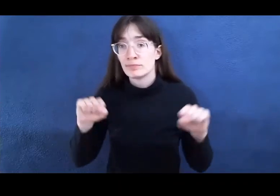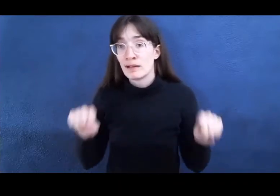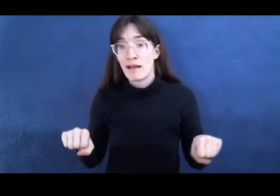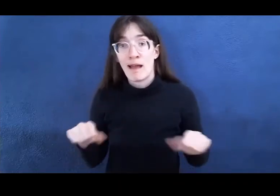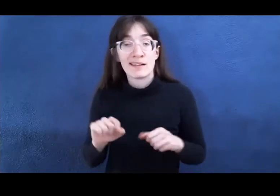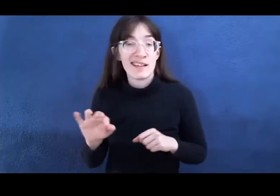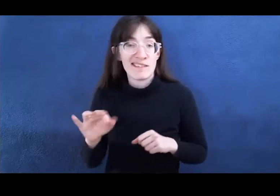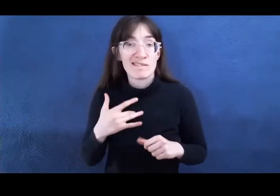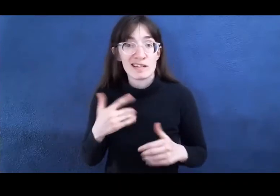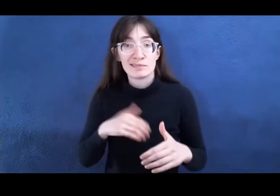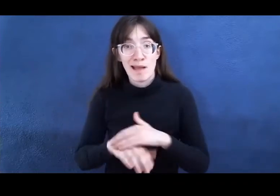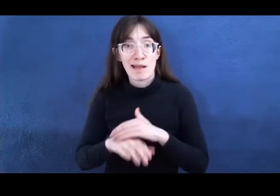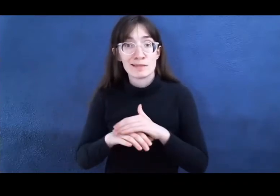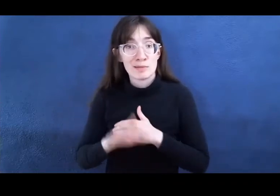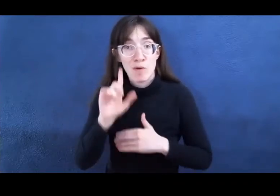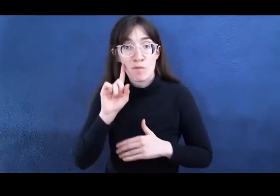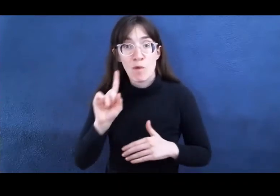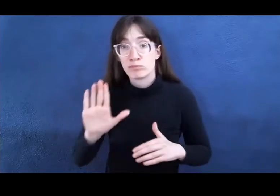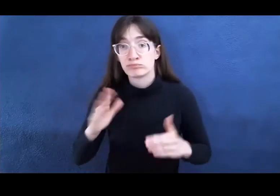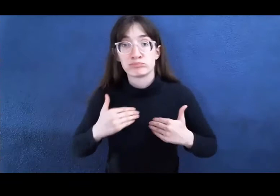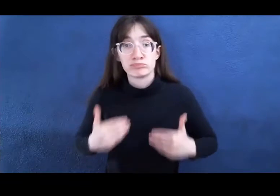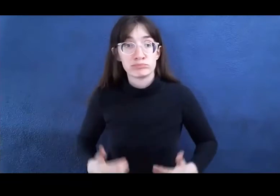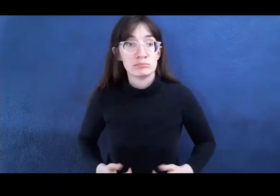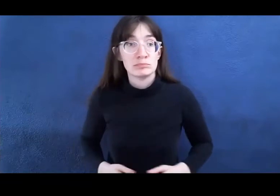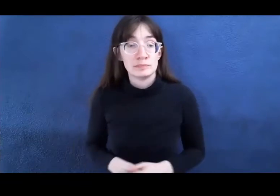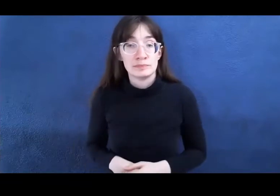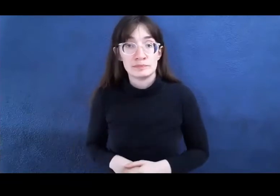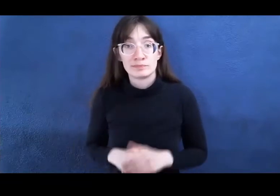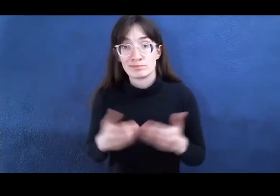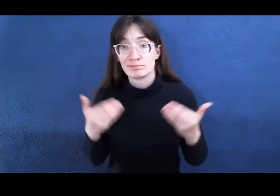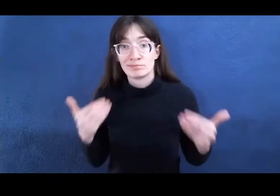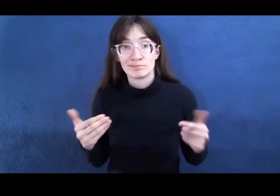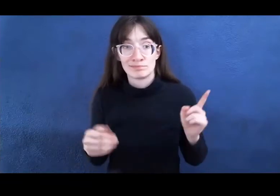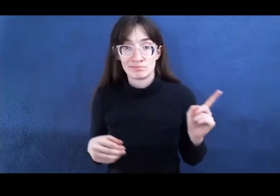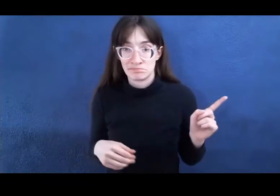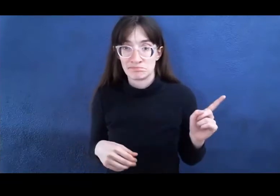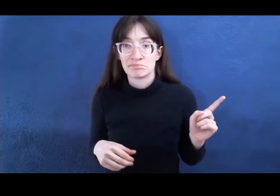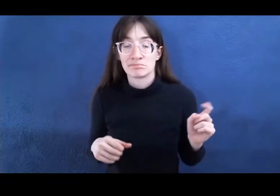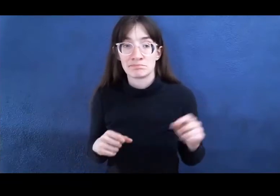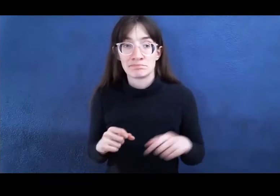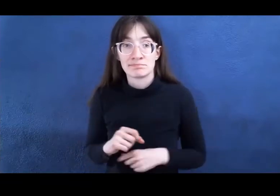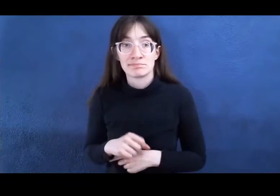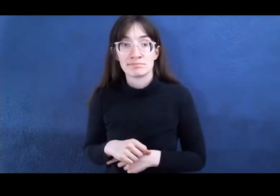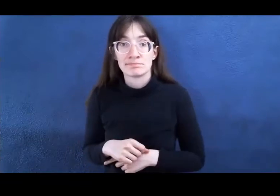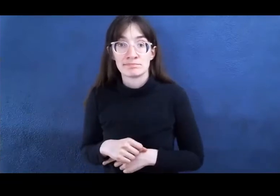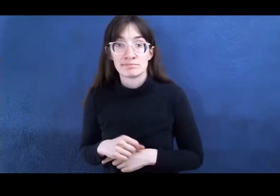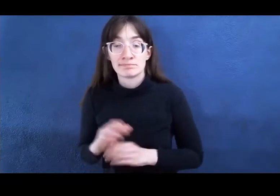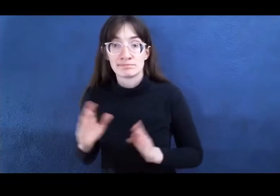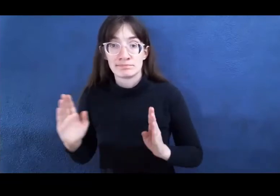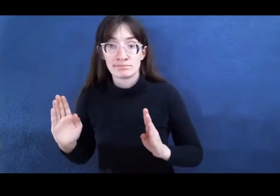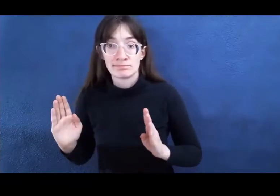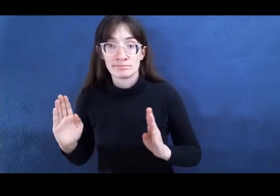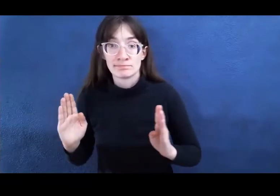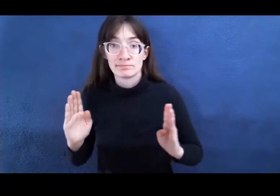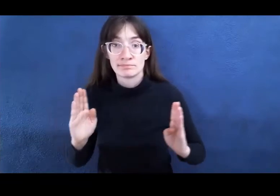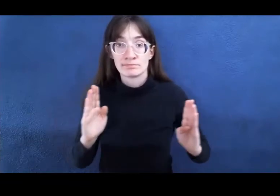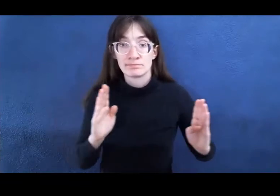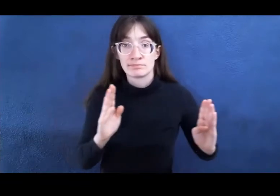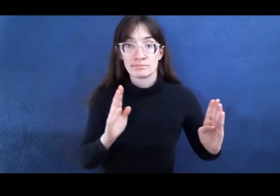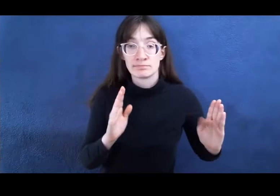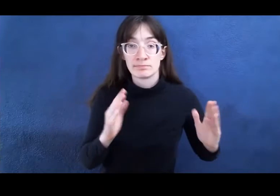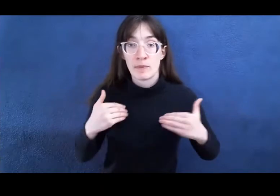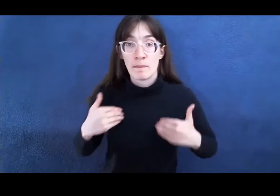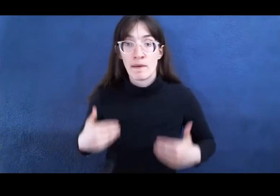You might take a moment to start to lean your body from one side to the other, possibly noticing where you're connected or where your body